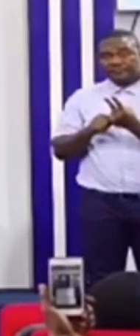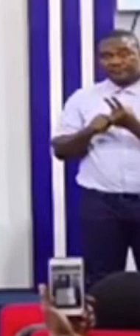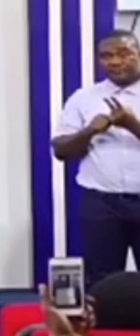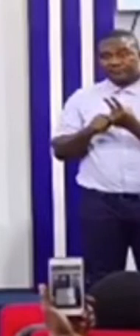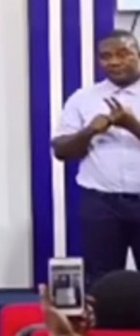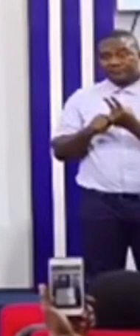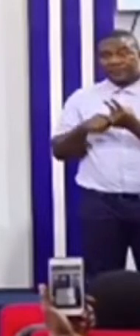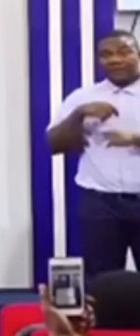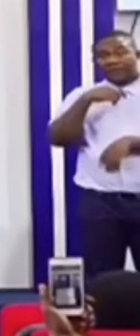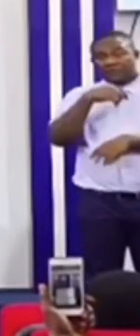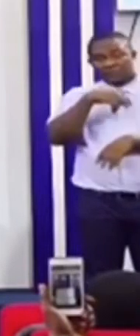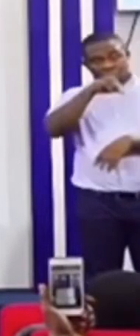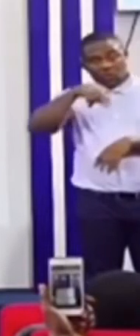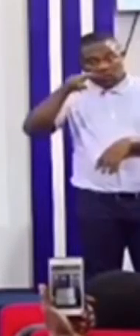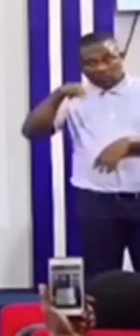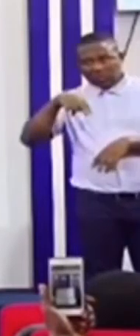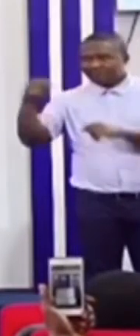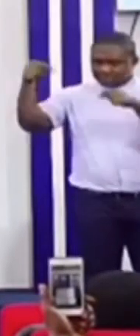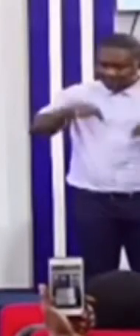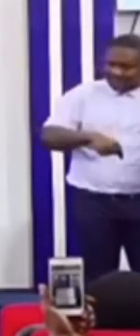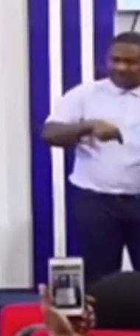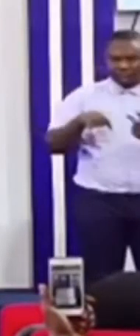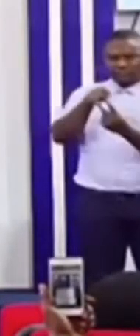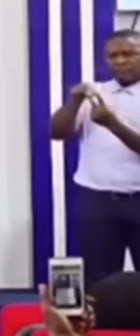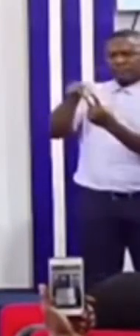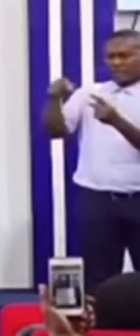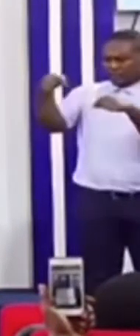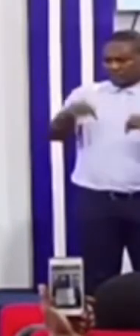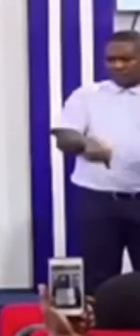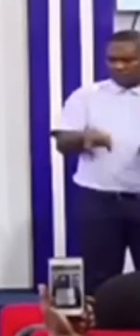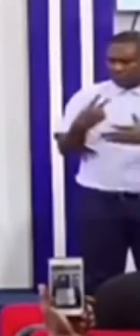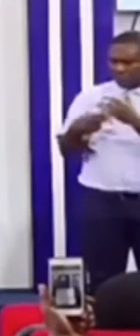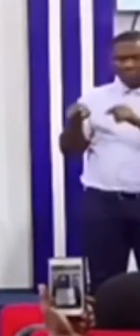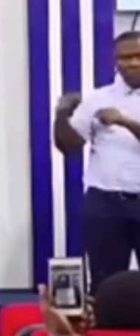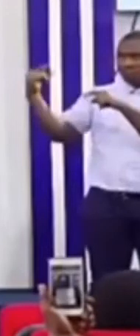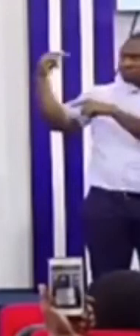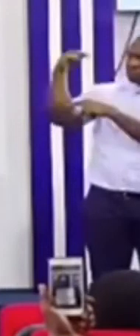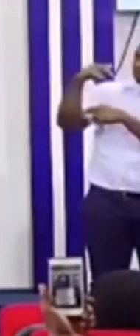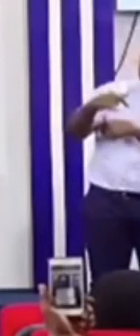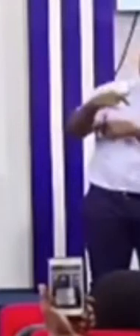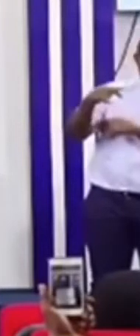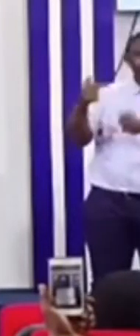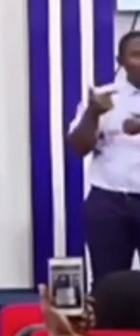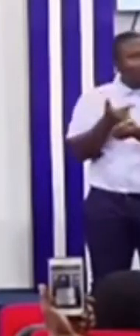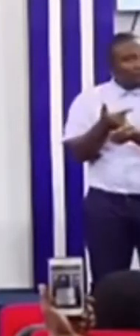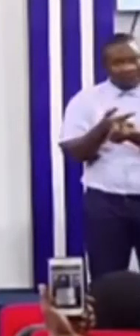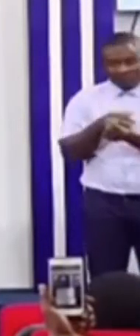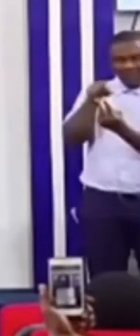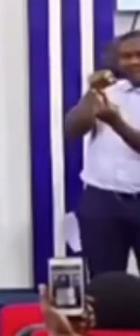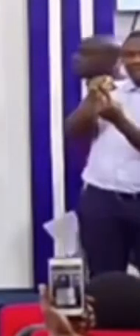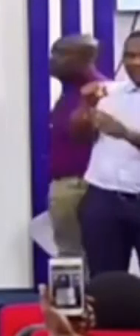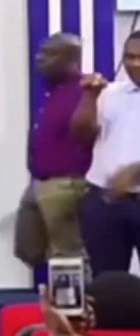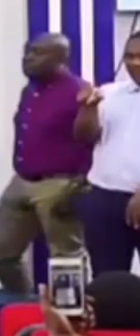Norway. Hence, the two cases were both imported. The first case